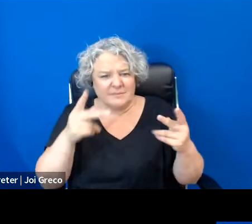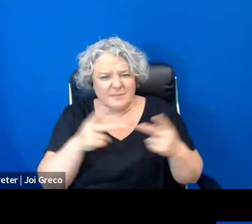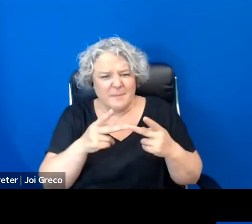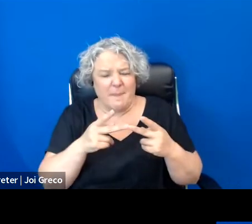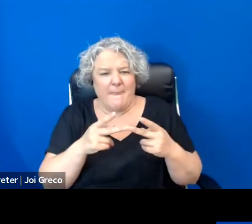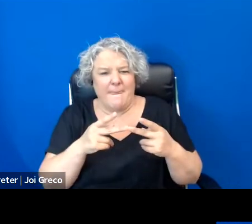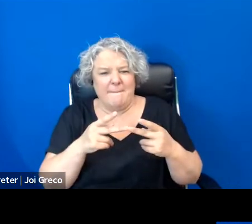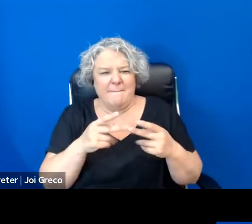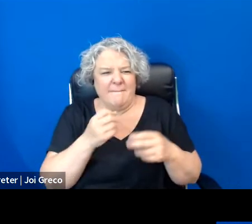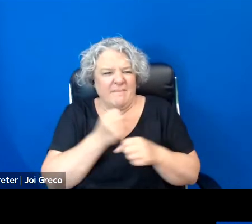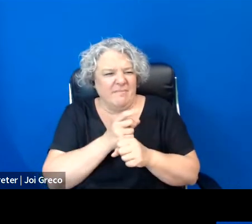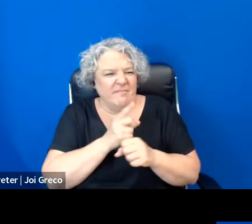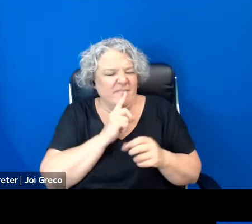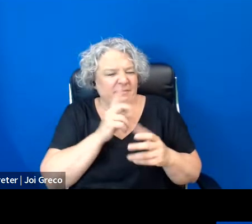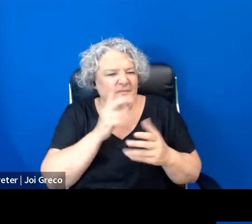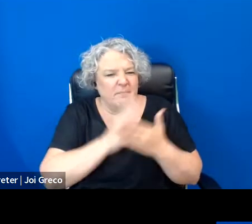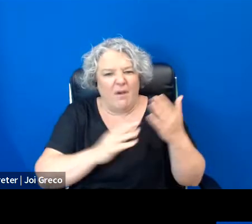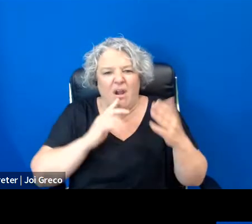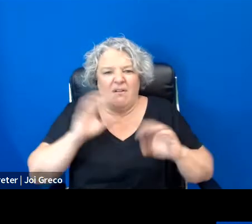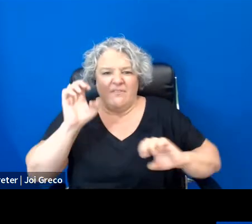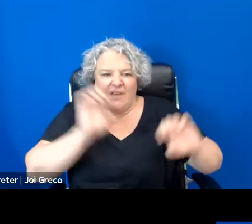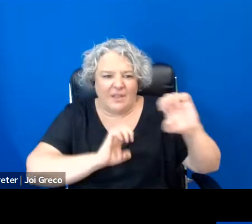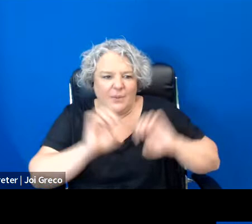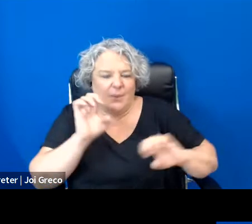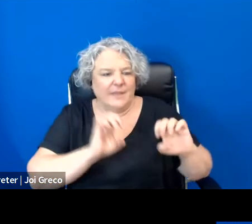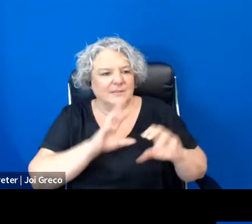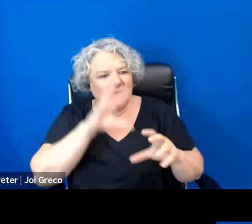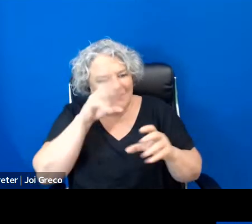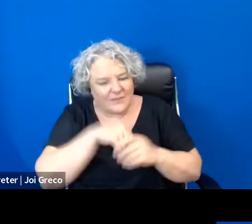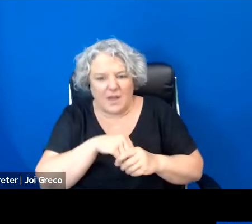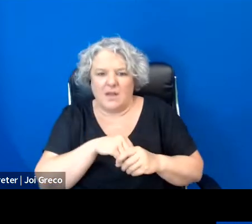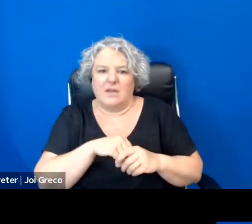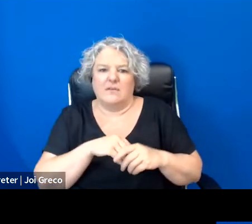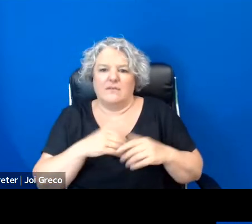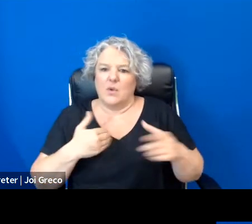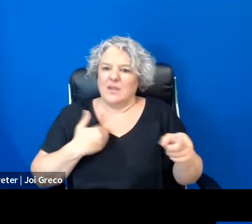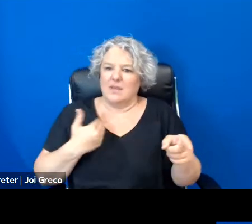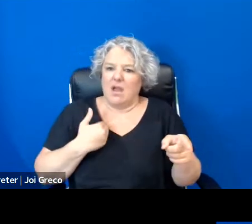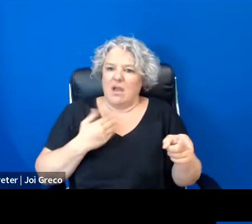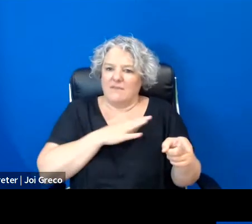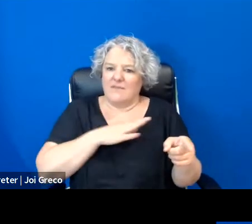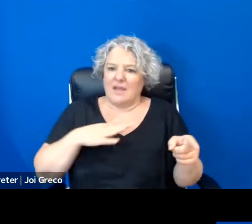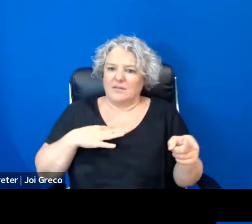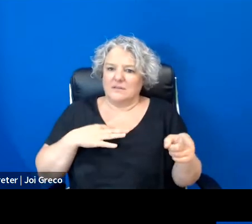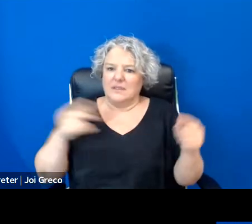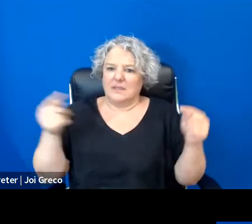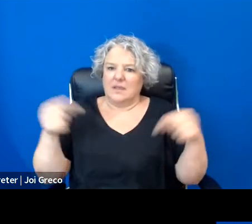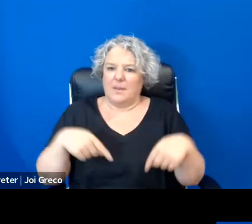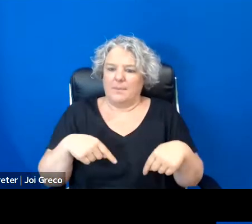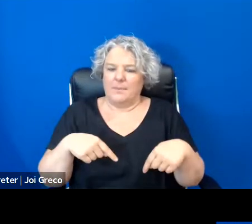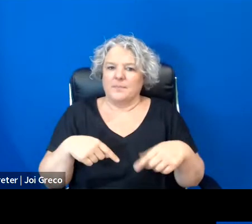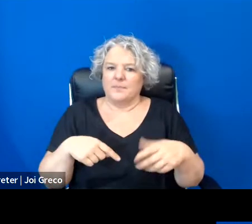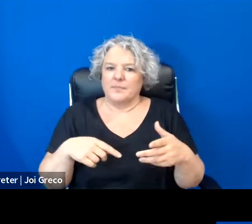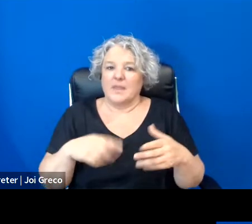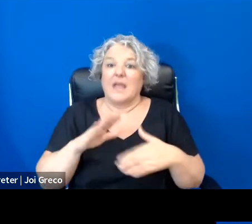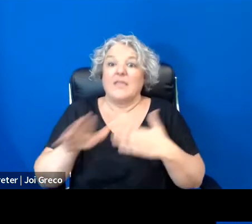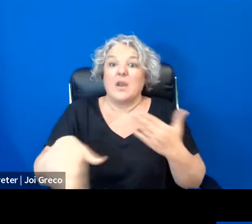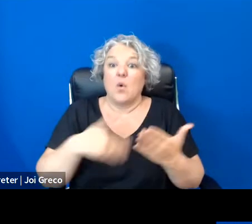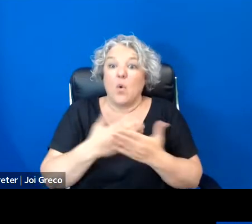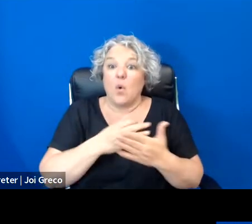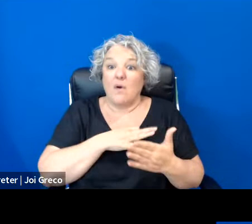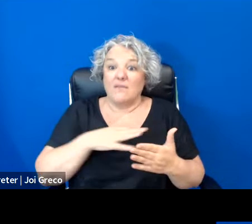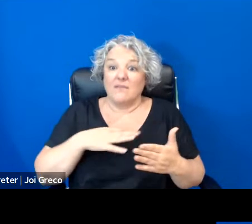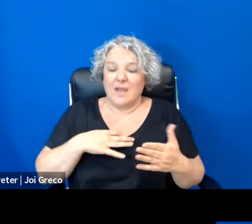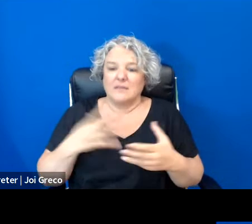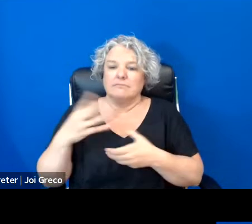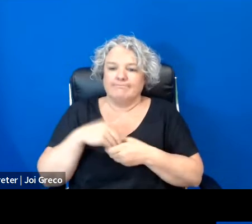that part of evaluation of younger faculty coming up, and then all faculty making that part